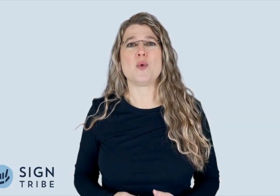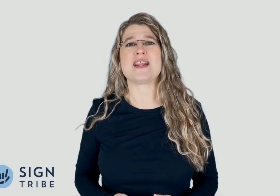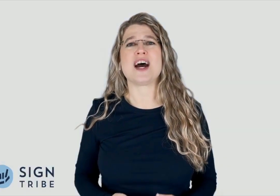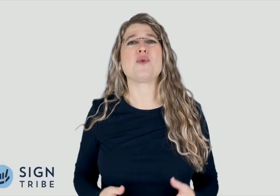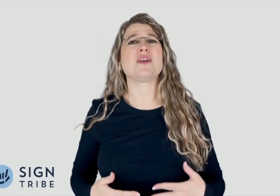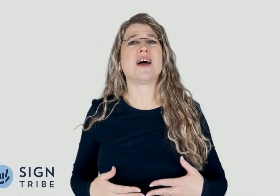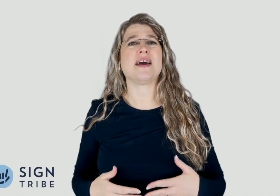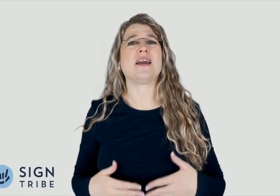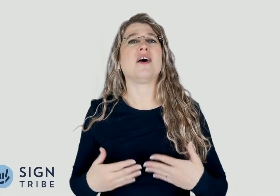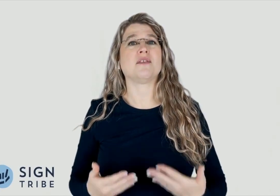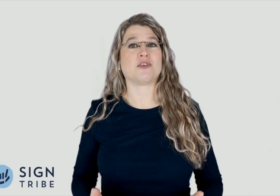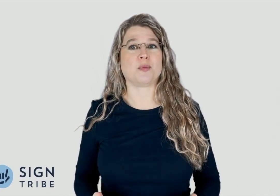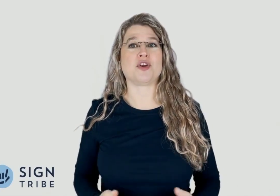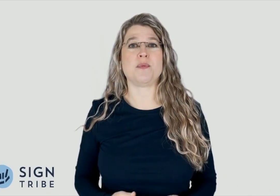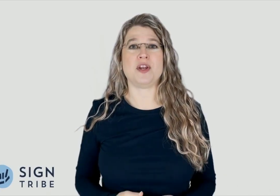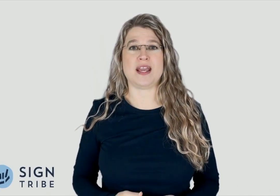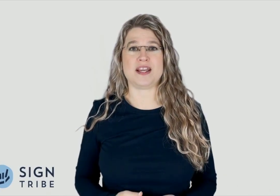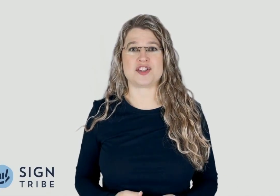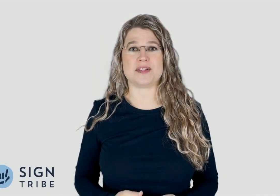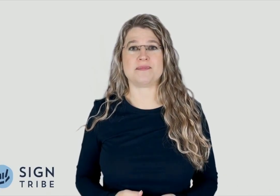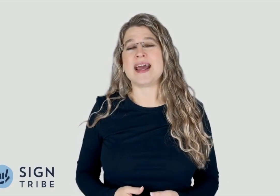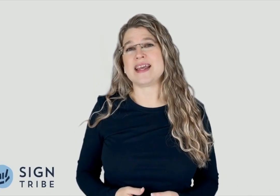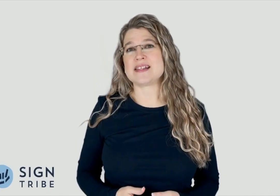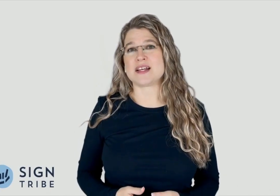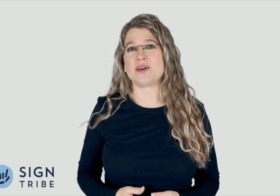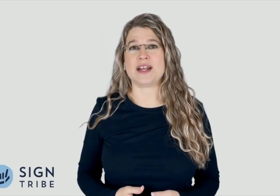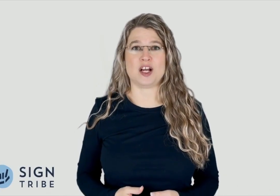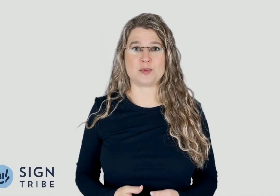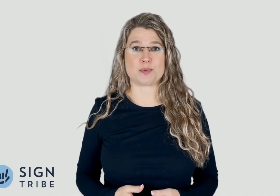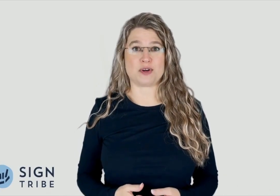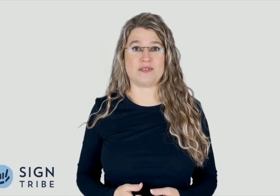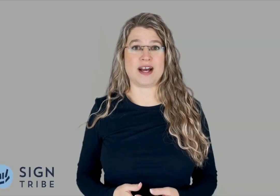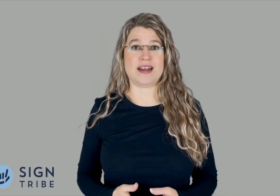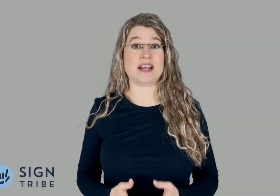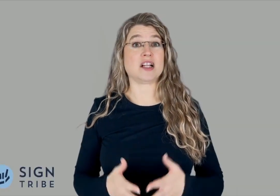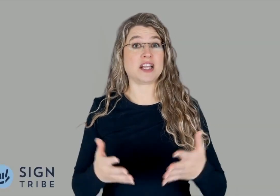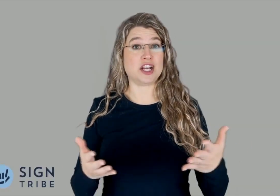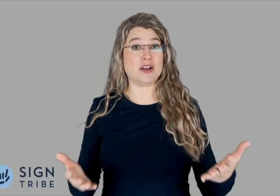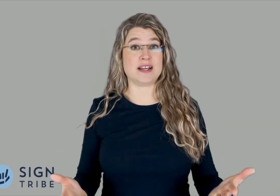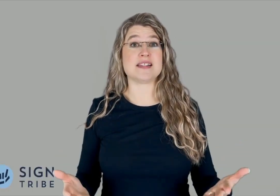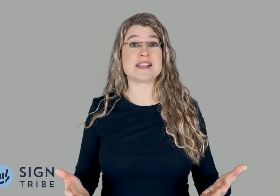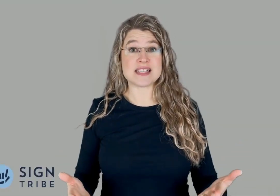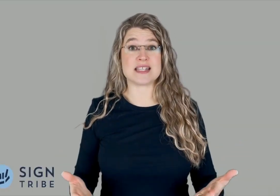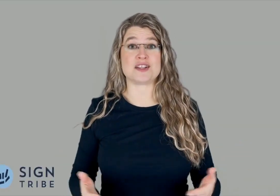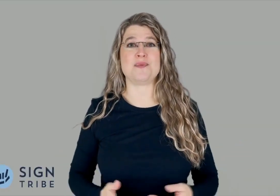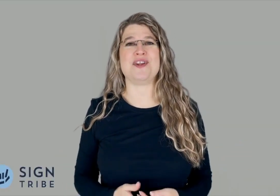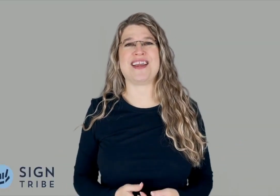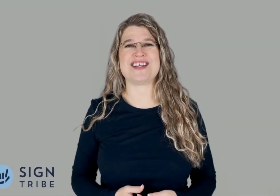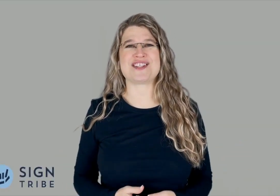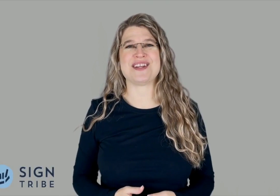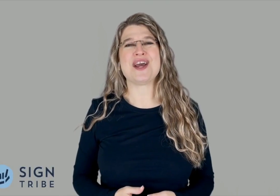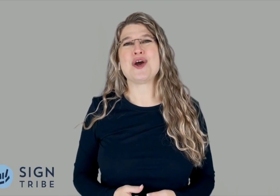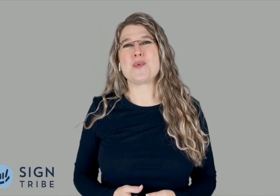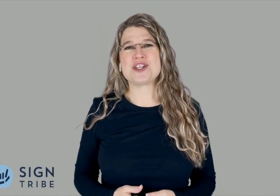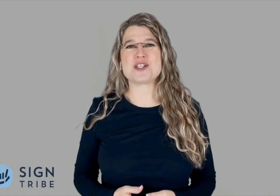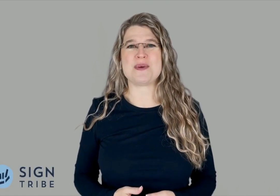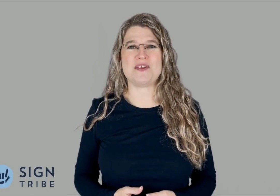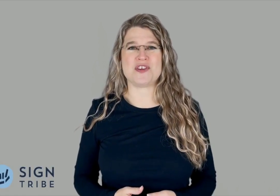without relying on verbal communication. ASL can help to provide a clear and consistent communication, which is beneficial